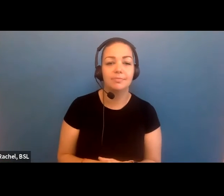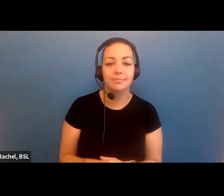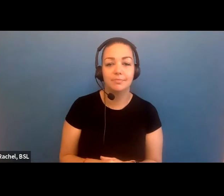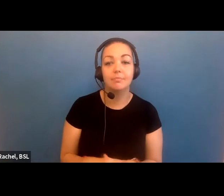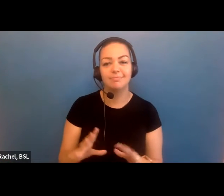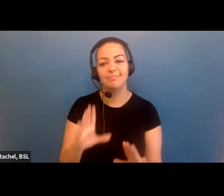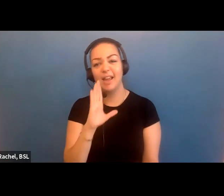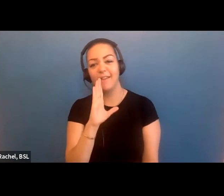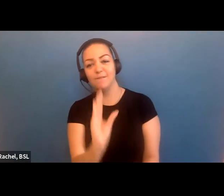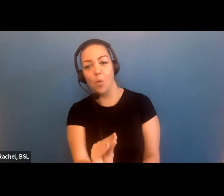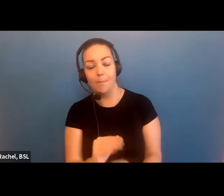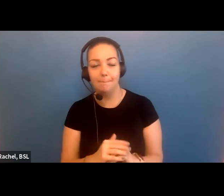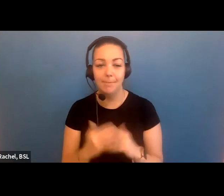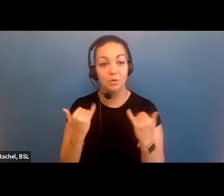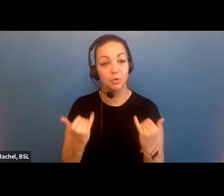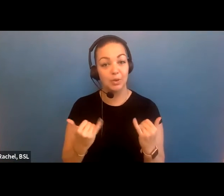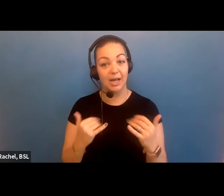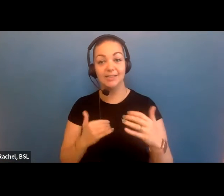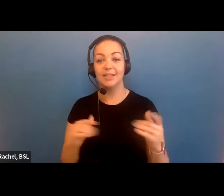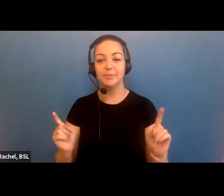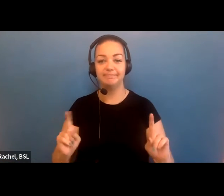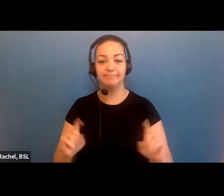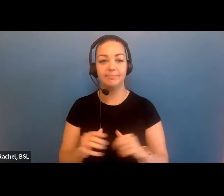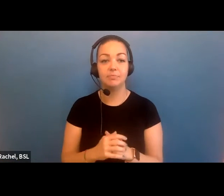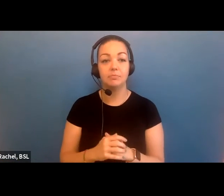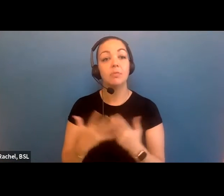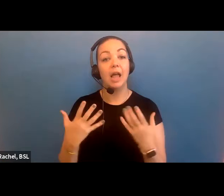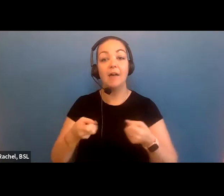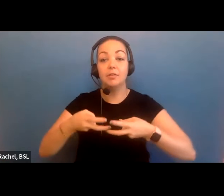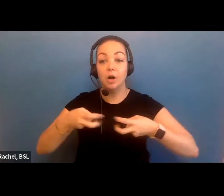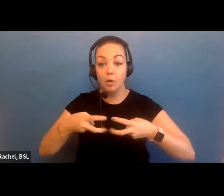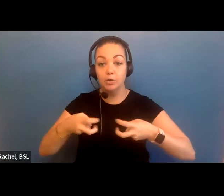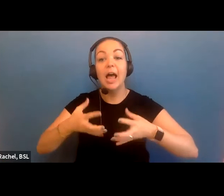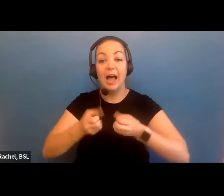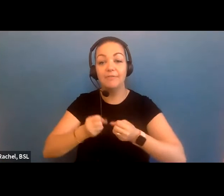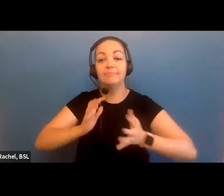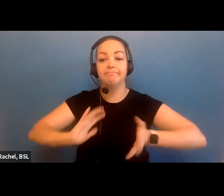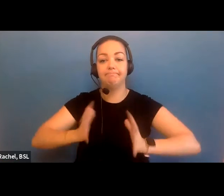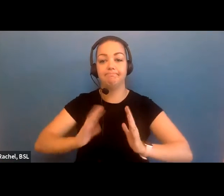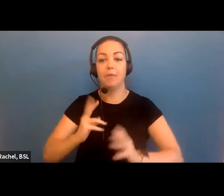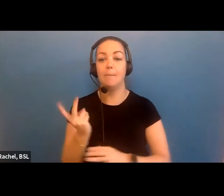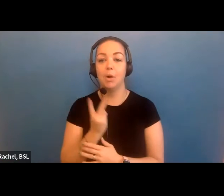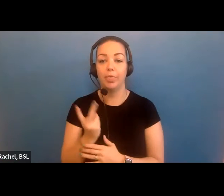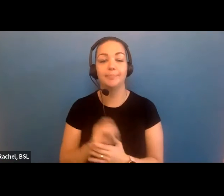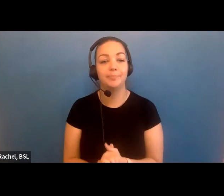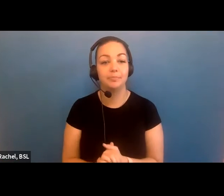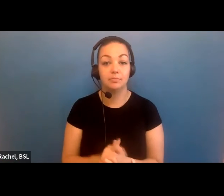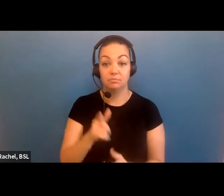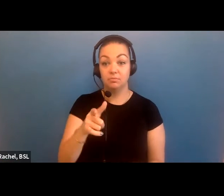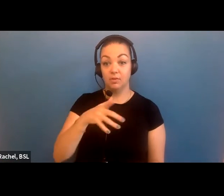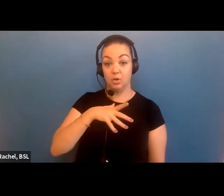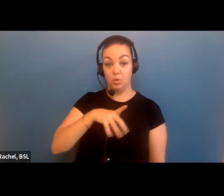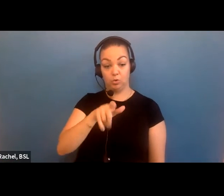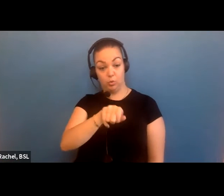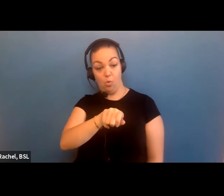So just a little bit of information on today's session. We do have closed caption and BSL available. So if you'd like to turn on closed